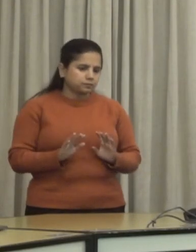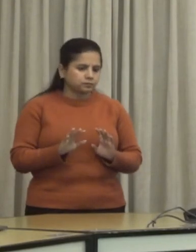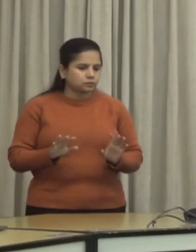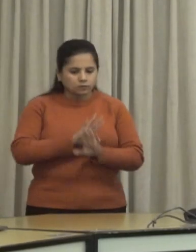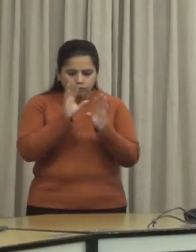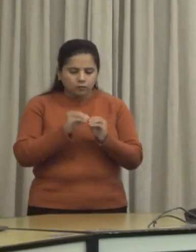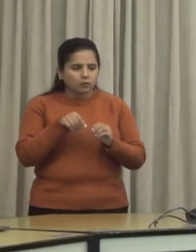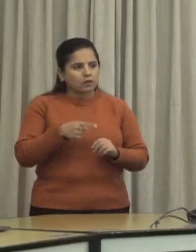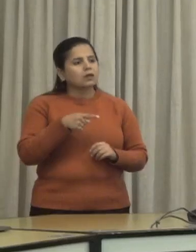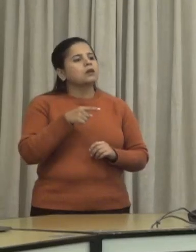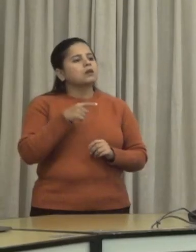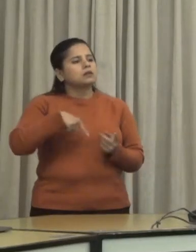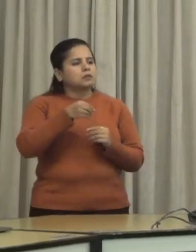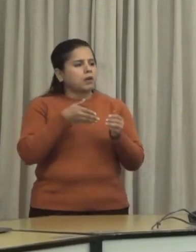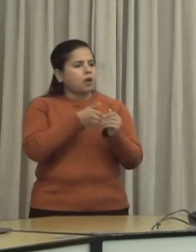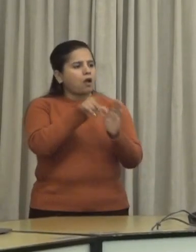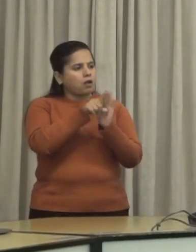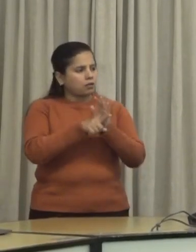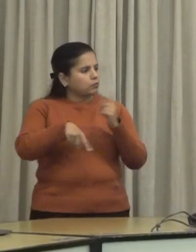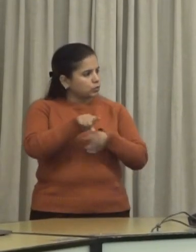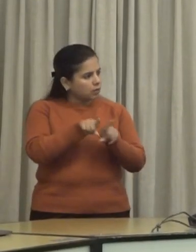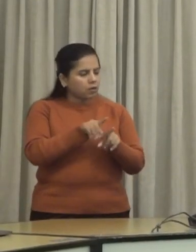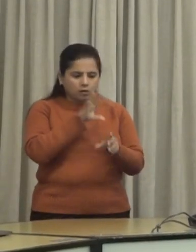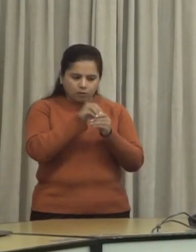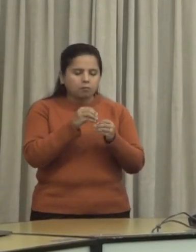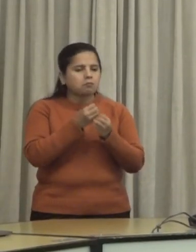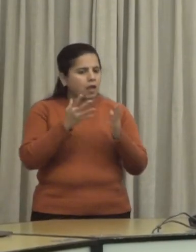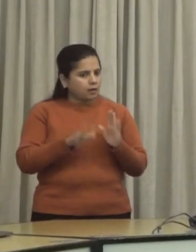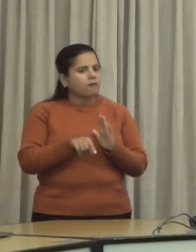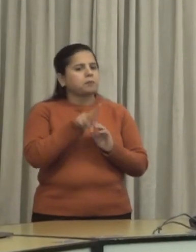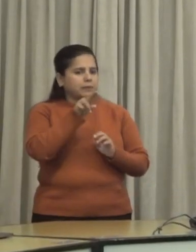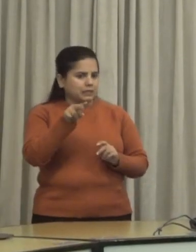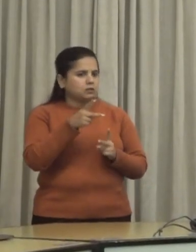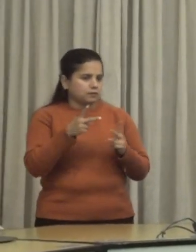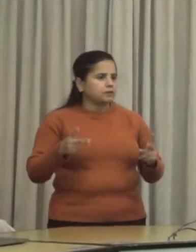our ISCCM, IAPC guidelines also carry these definitions.